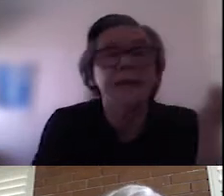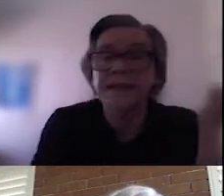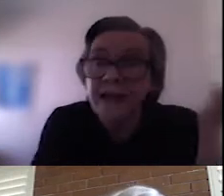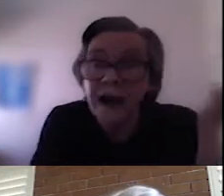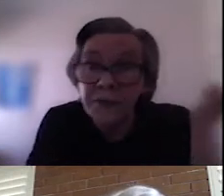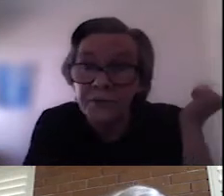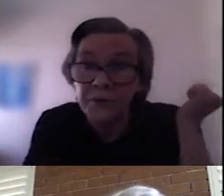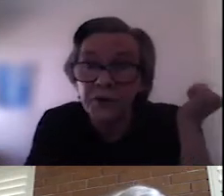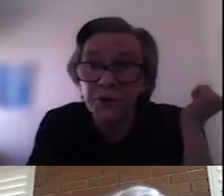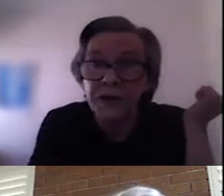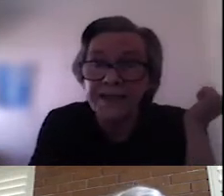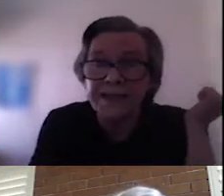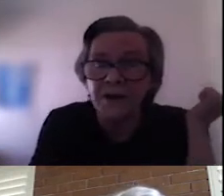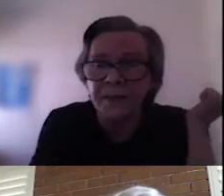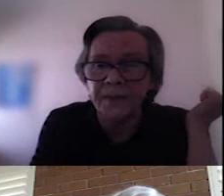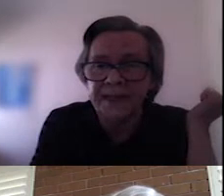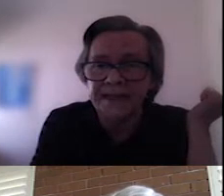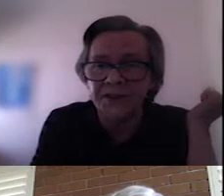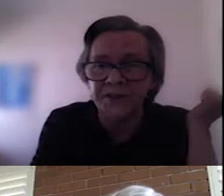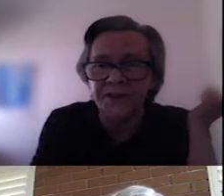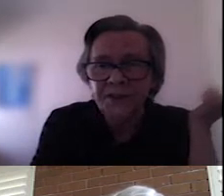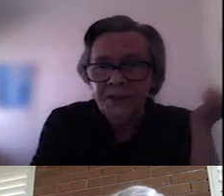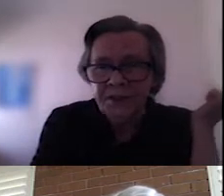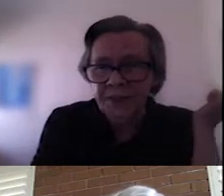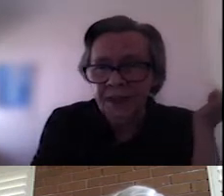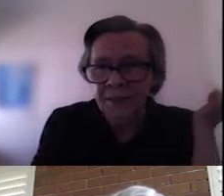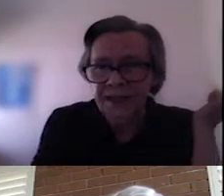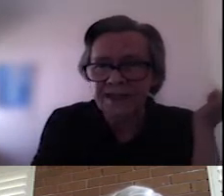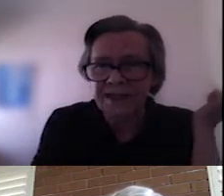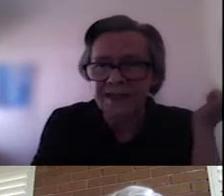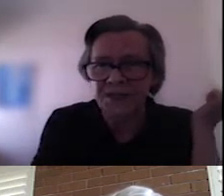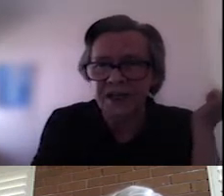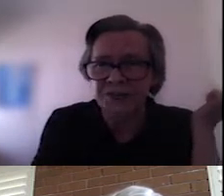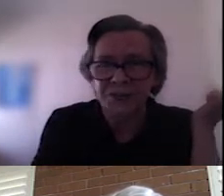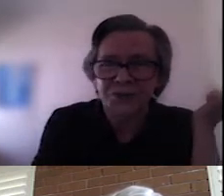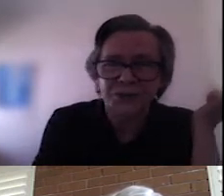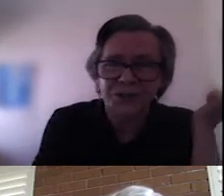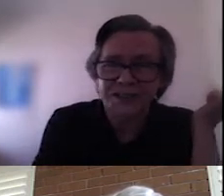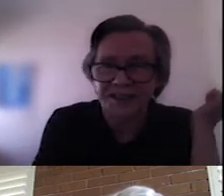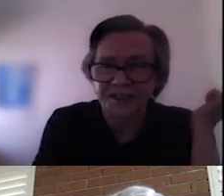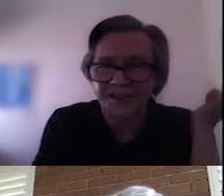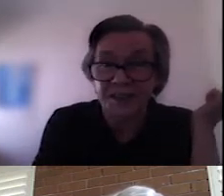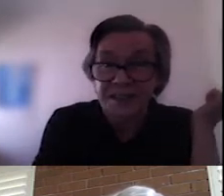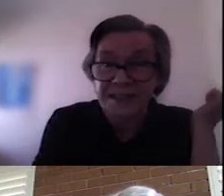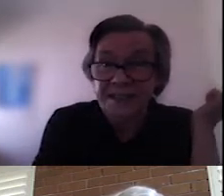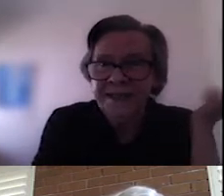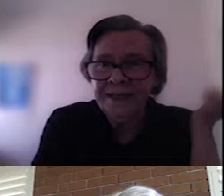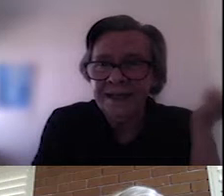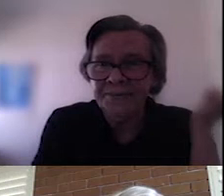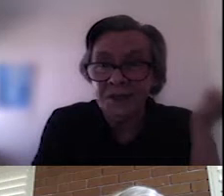unless either of you have got a good idea, I remember years ago being about to say to a child, don't talk to the teacher, she's busy, because